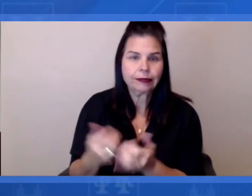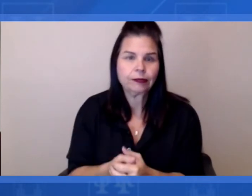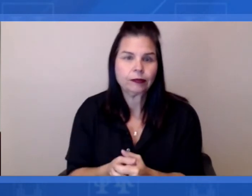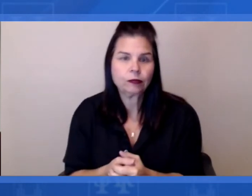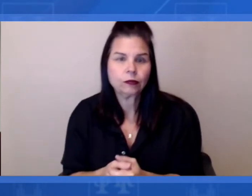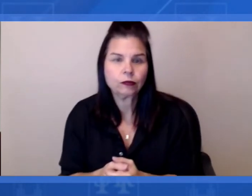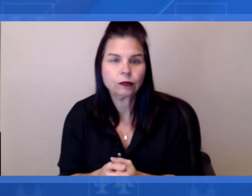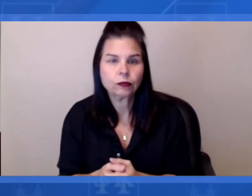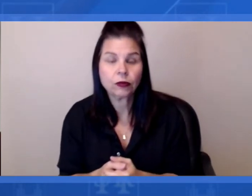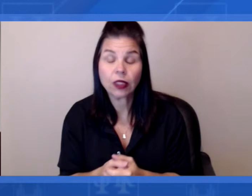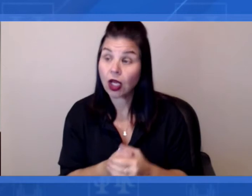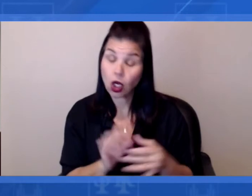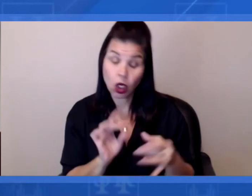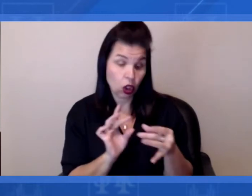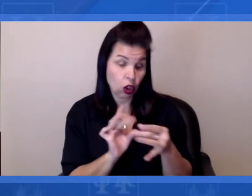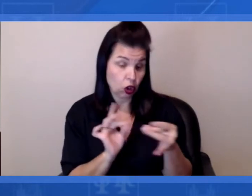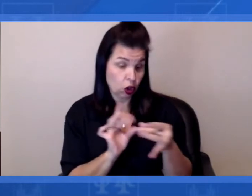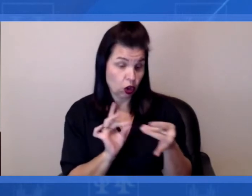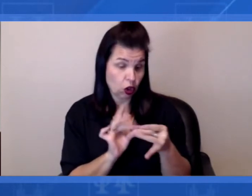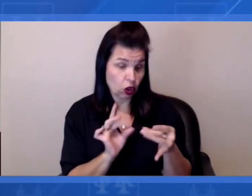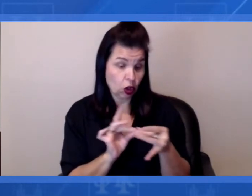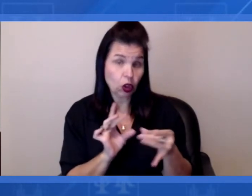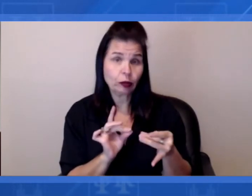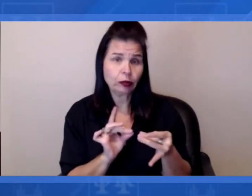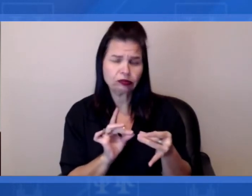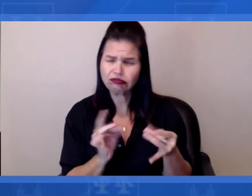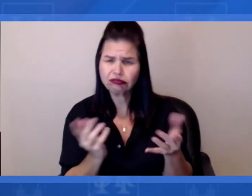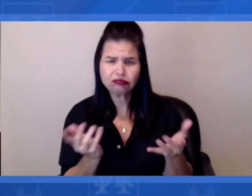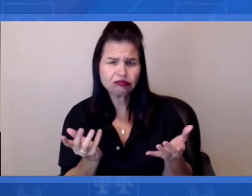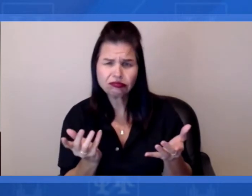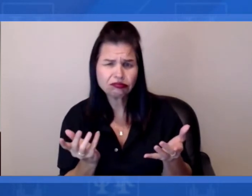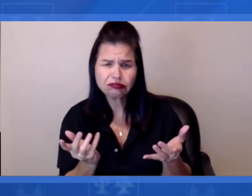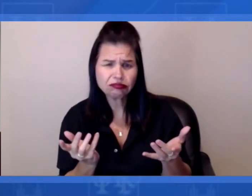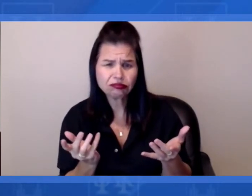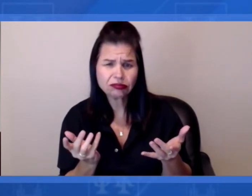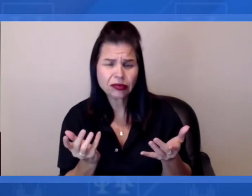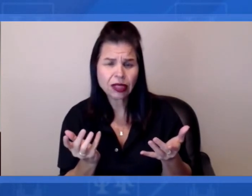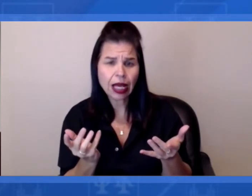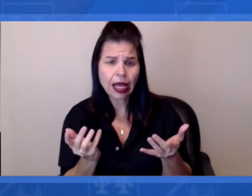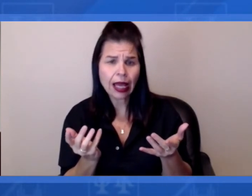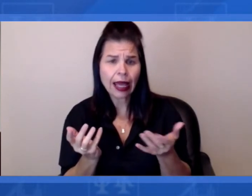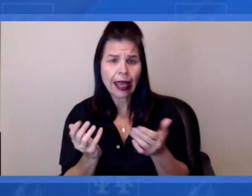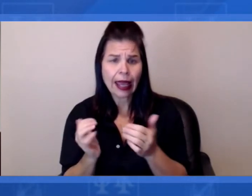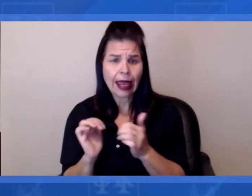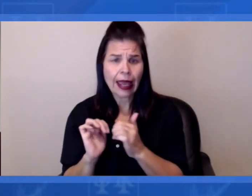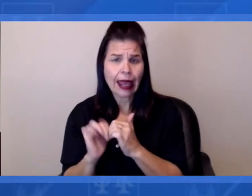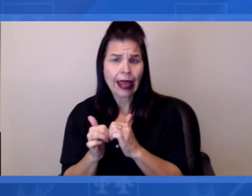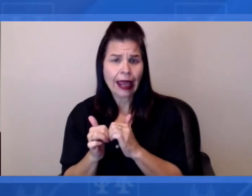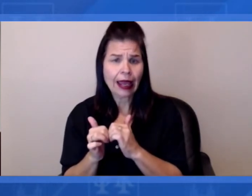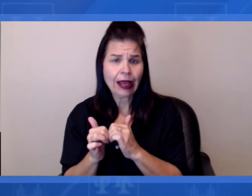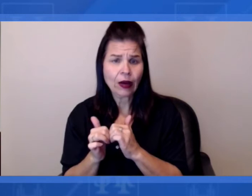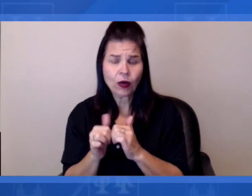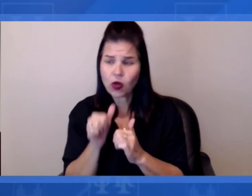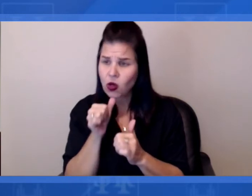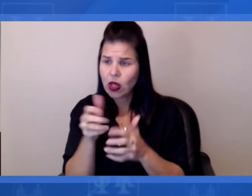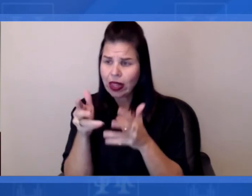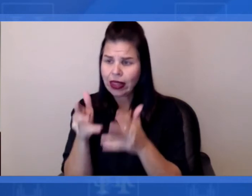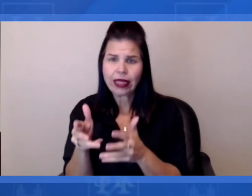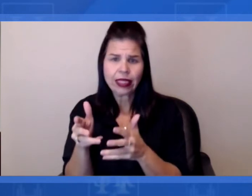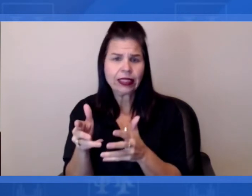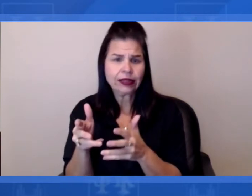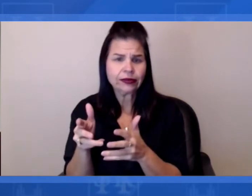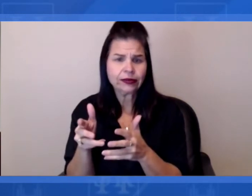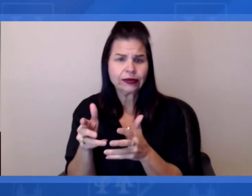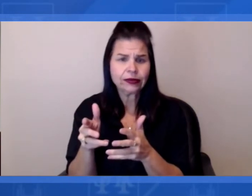We had a comment about how do not leave unattended status